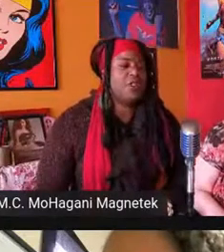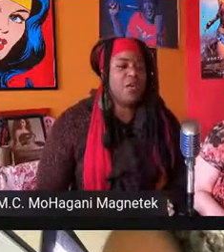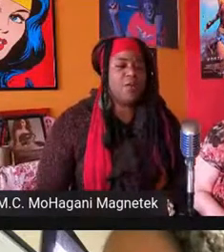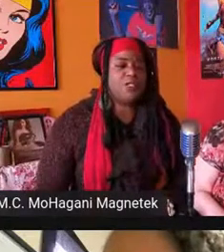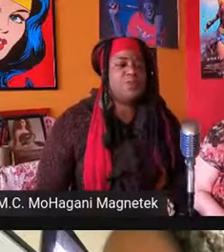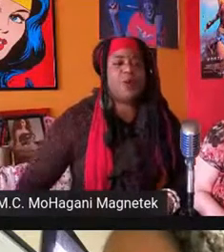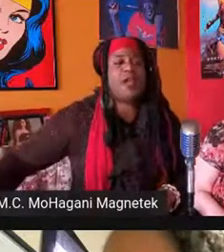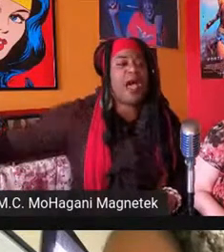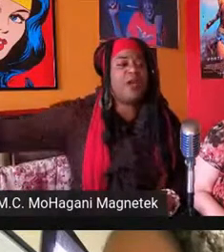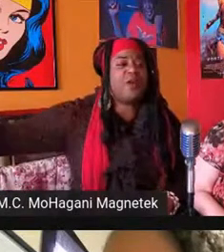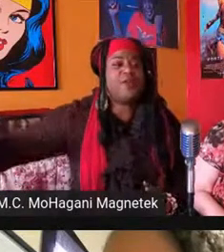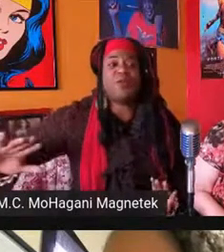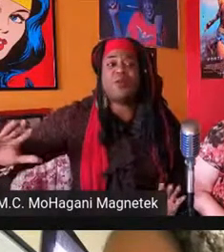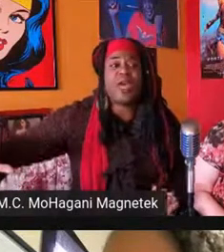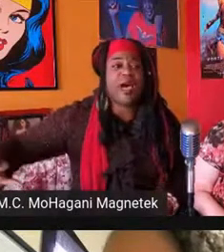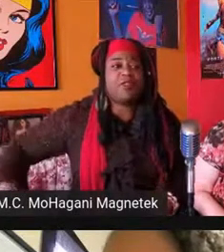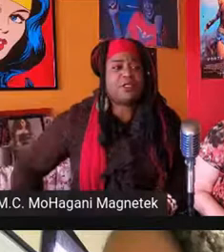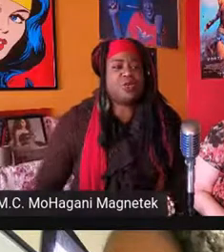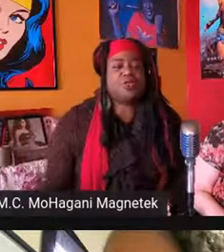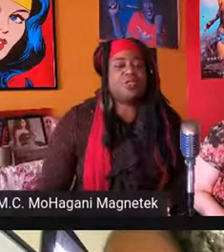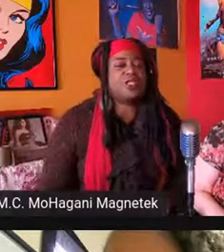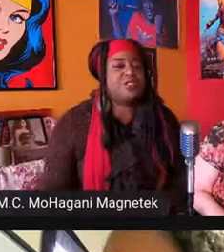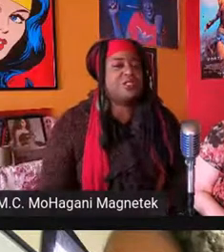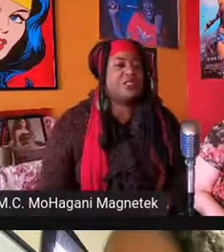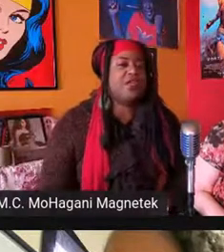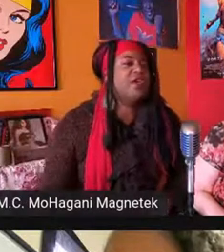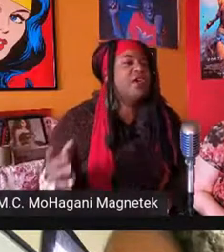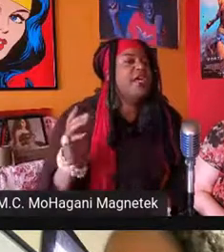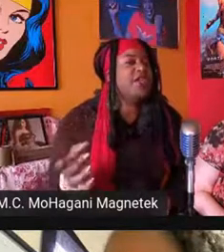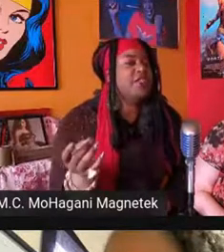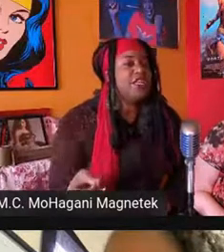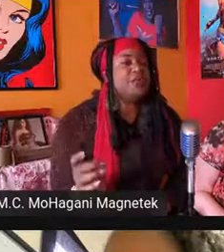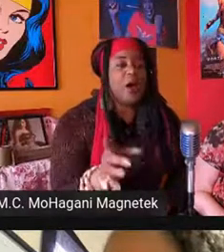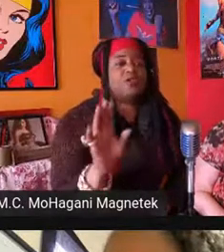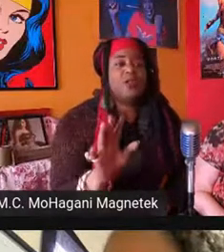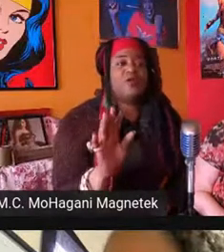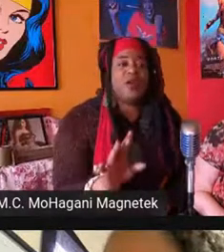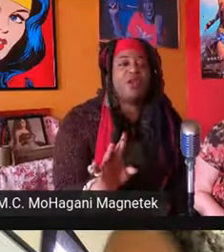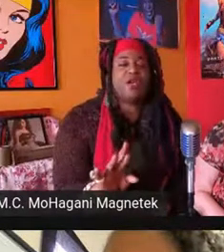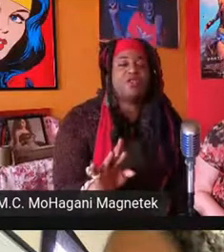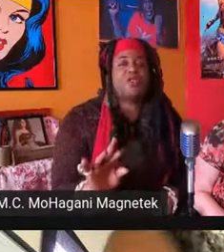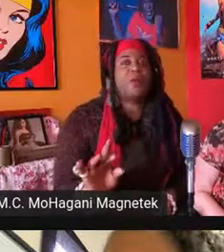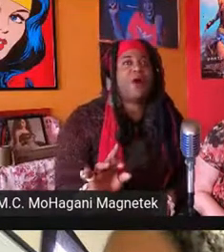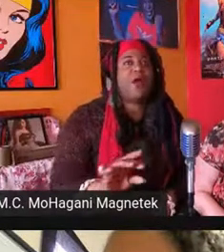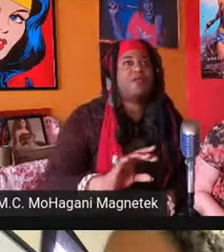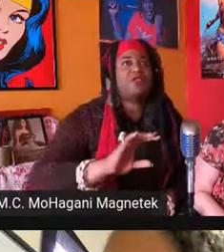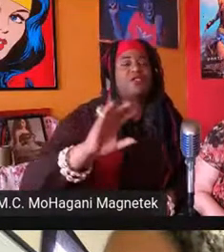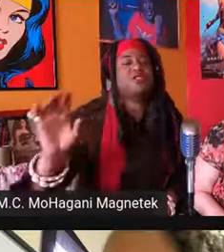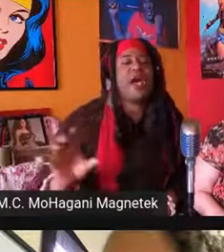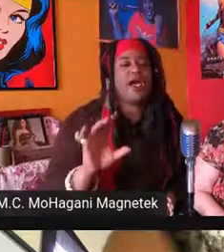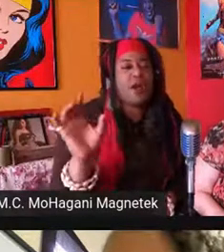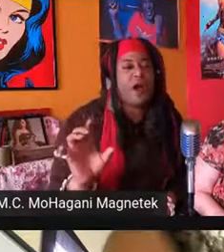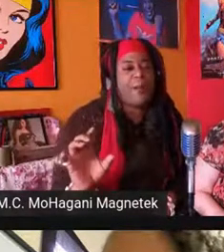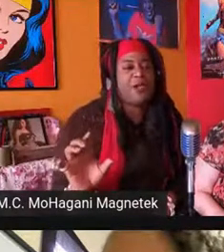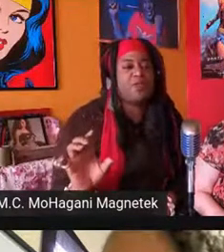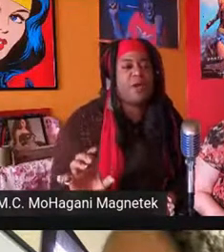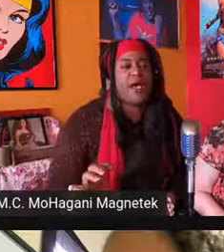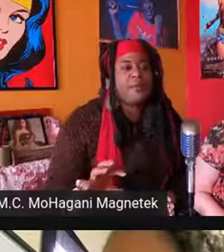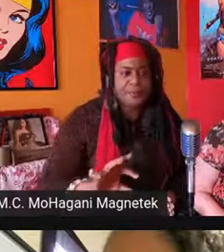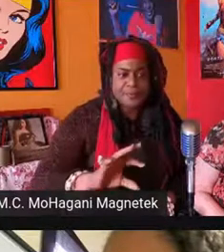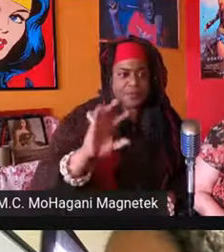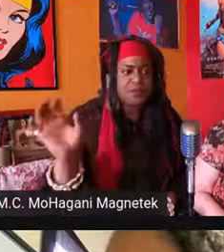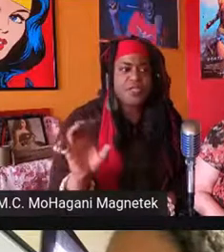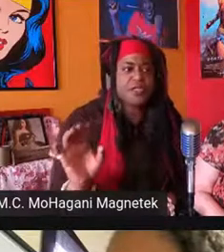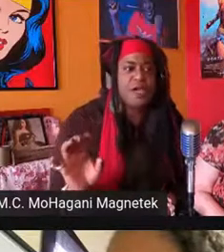You know what I'm saying? We spread out or whatever and really have a social distancing thing. And I think that's also a very interesting part of this entire art piece,